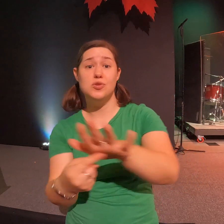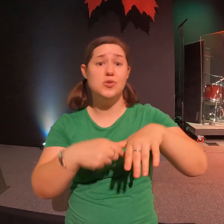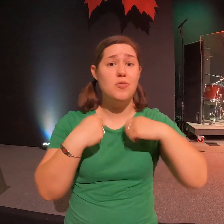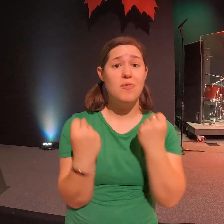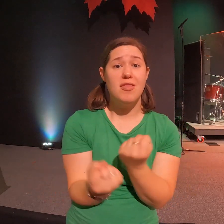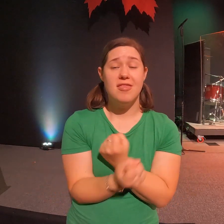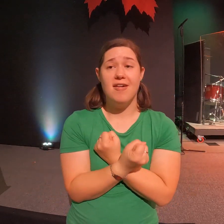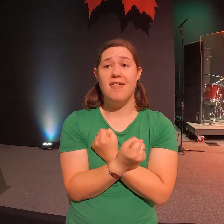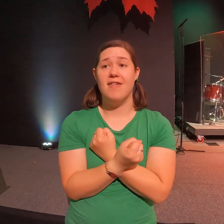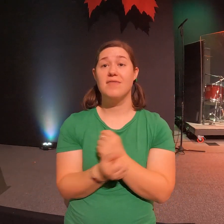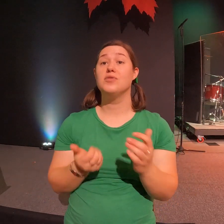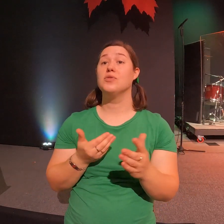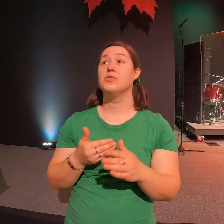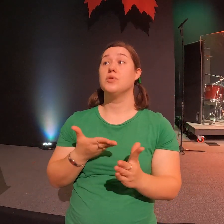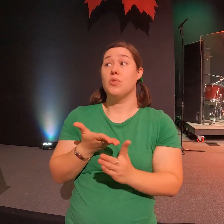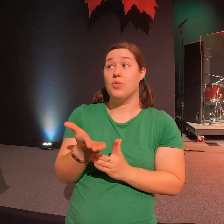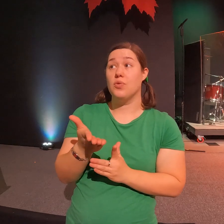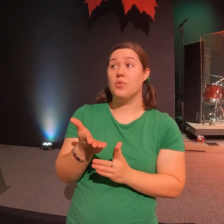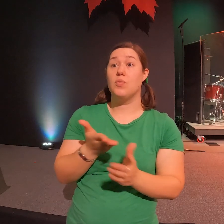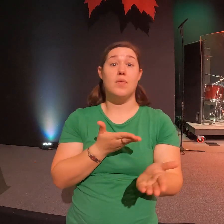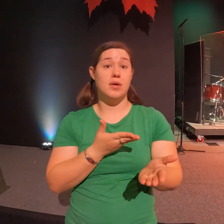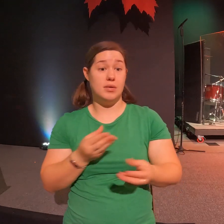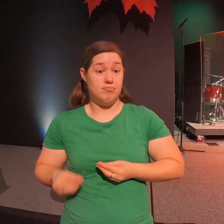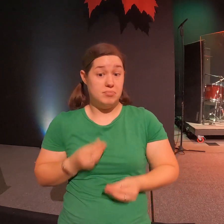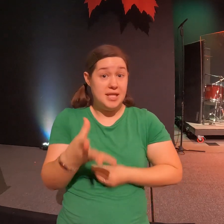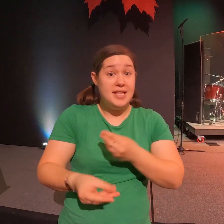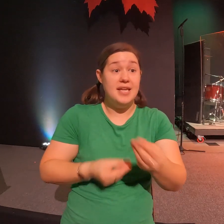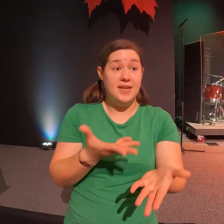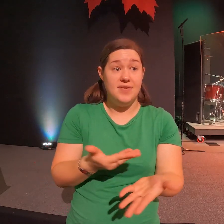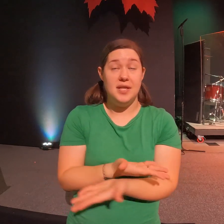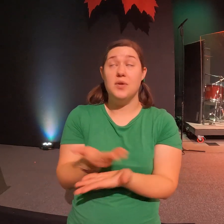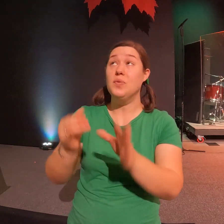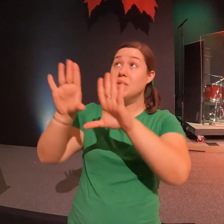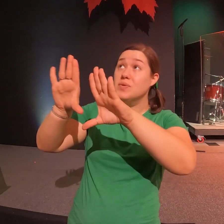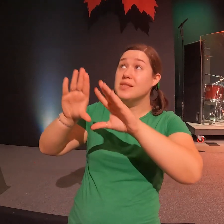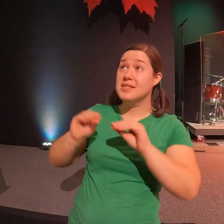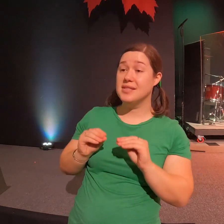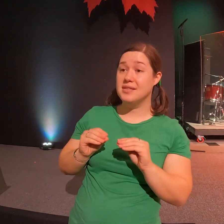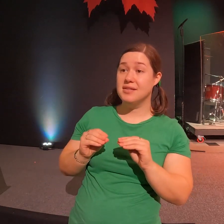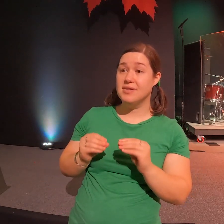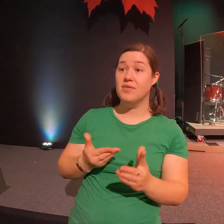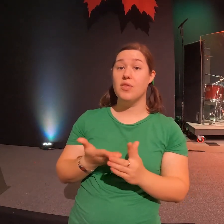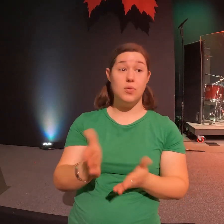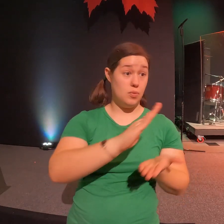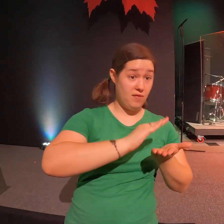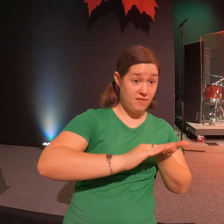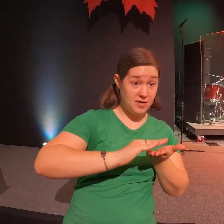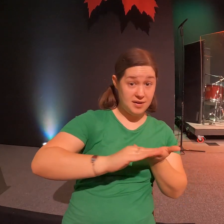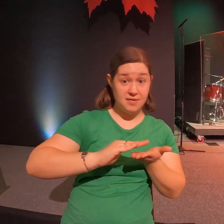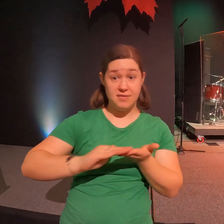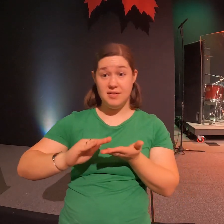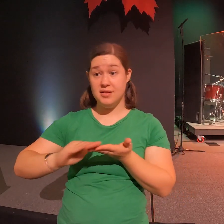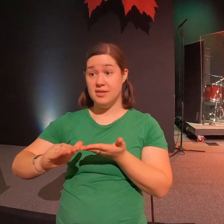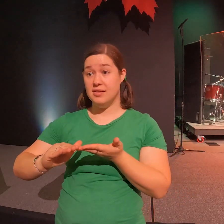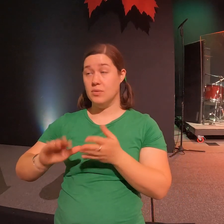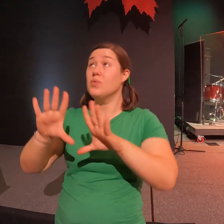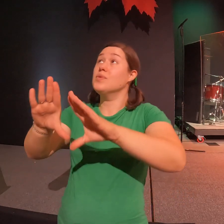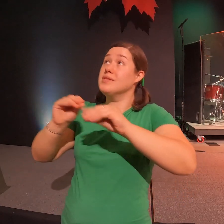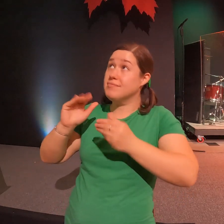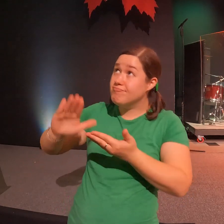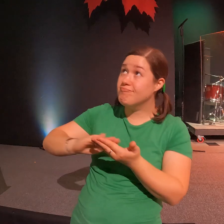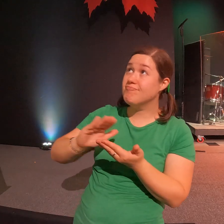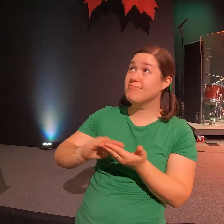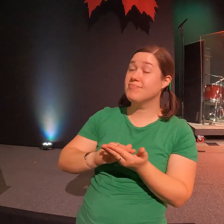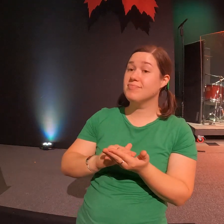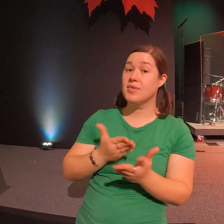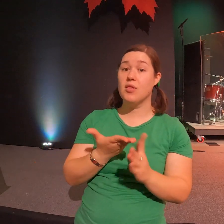it is in giving that we receive. It is in pardoning that we pardon. And it is in dying that we